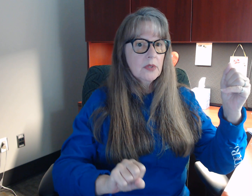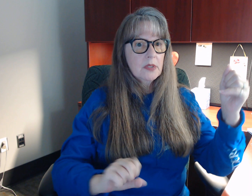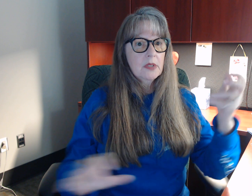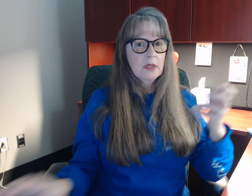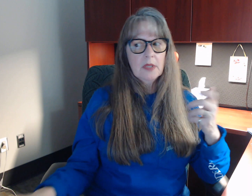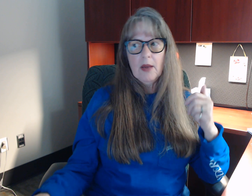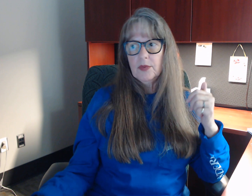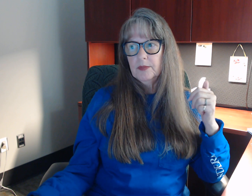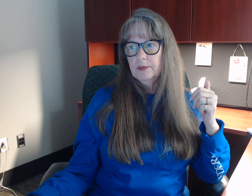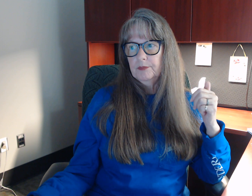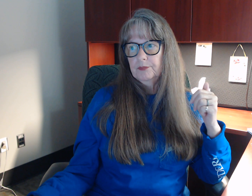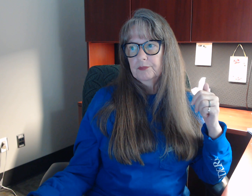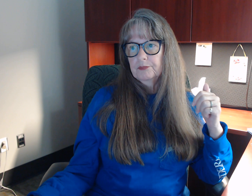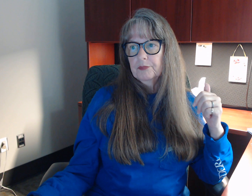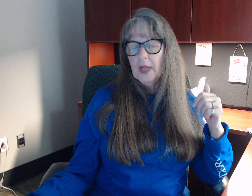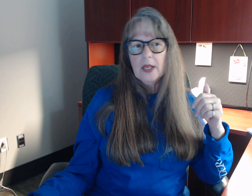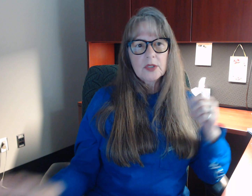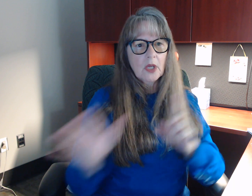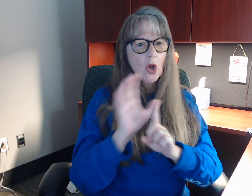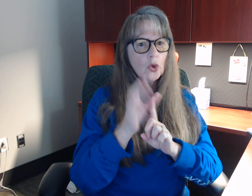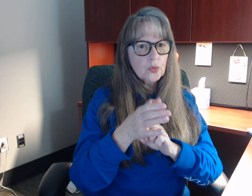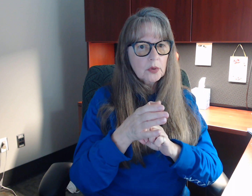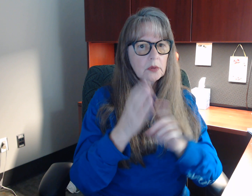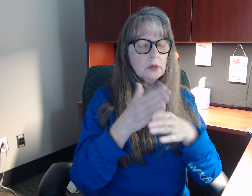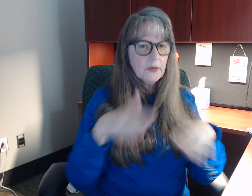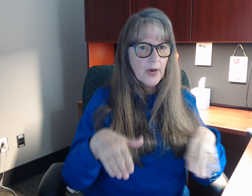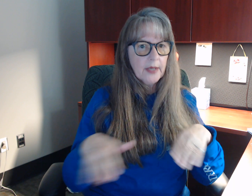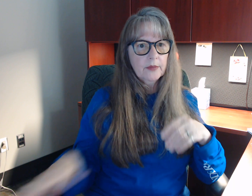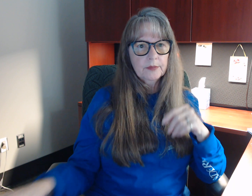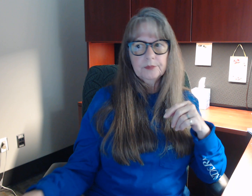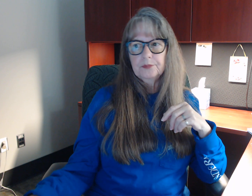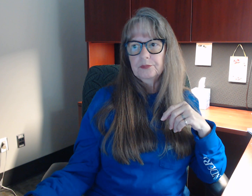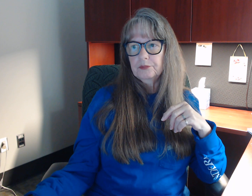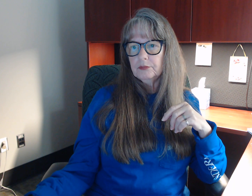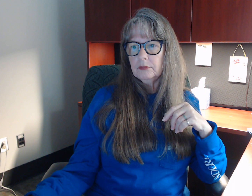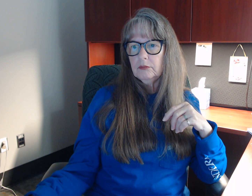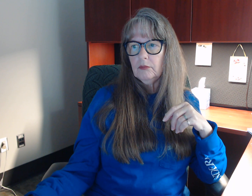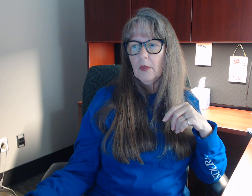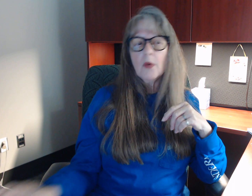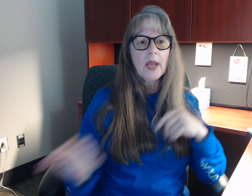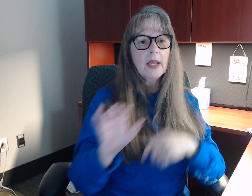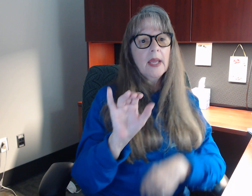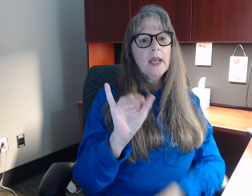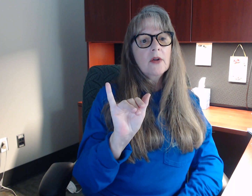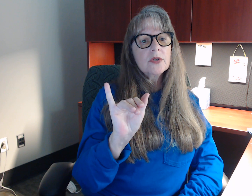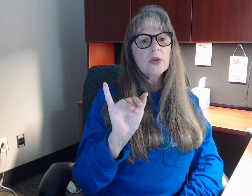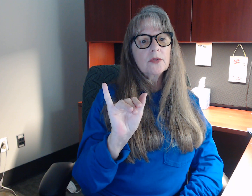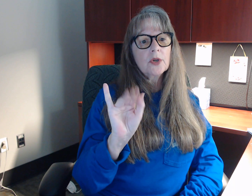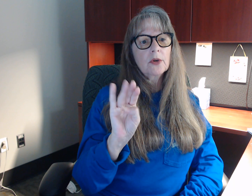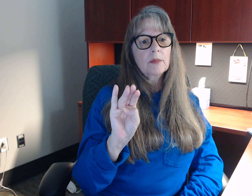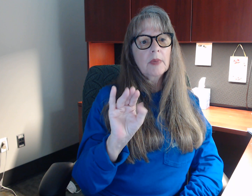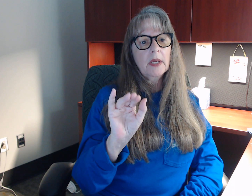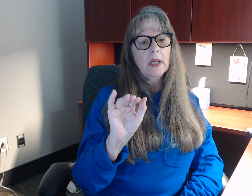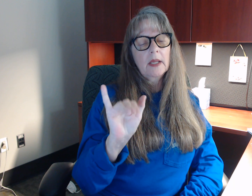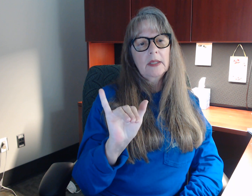the South, and it's a cultural divide. Okay, here's another term, a